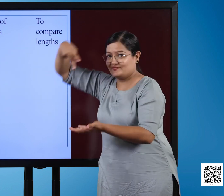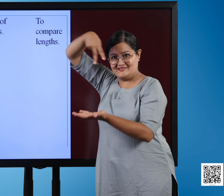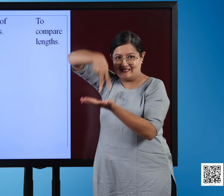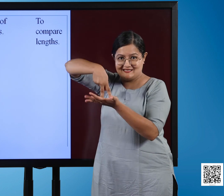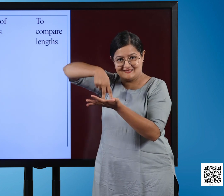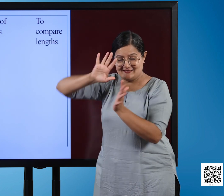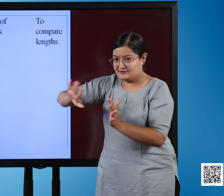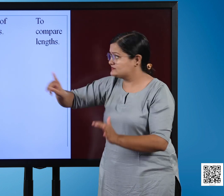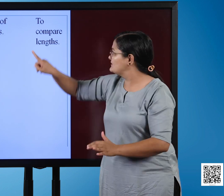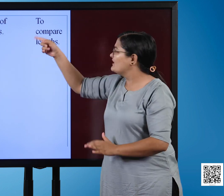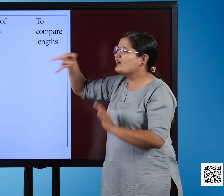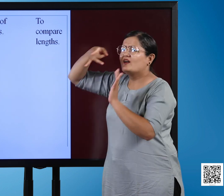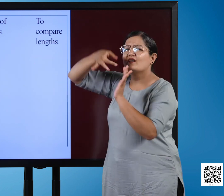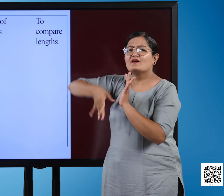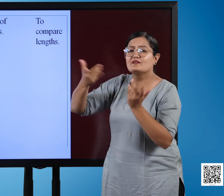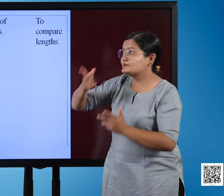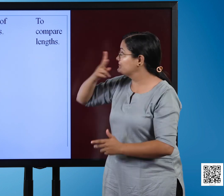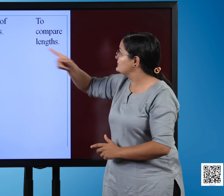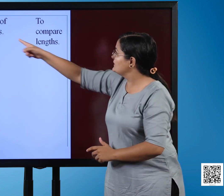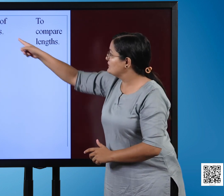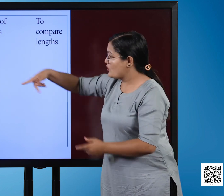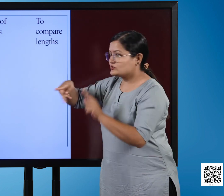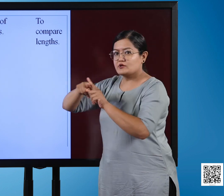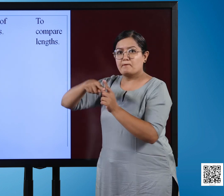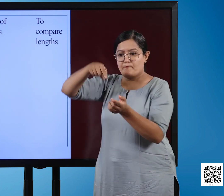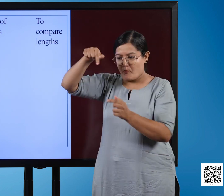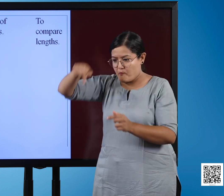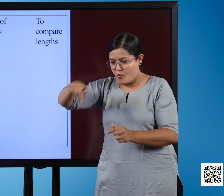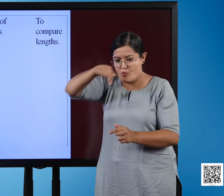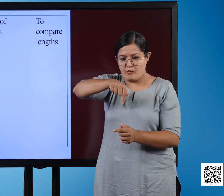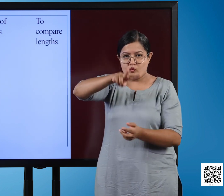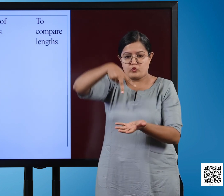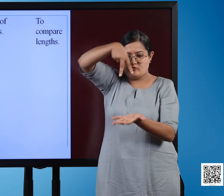pair of pointers to compare lengths.